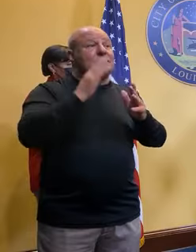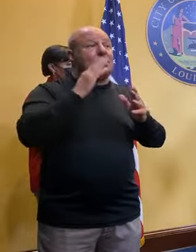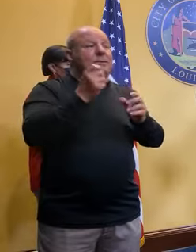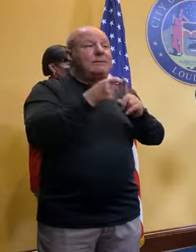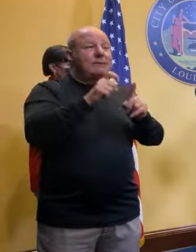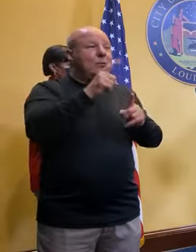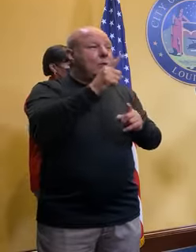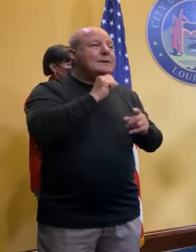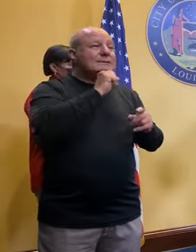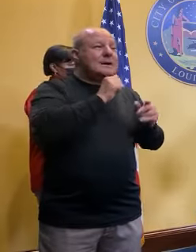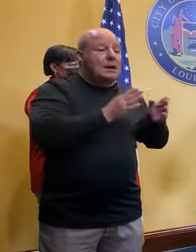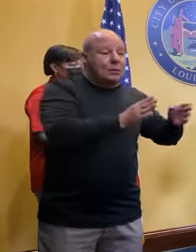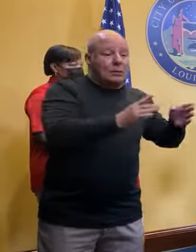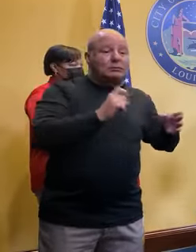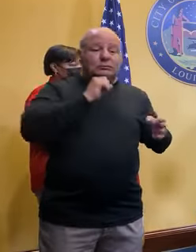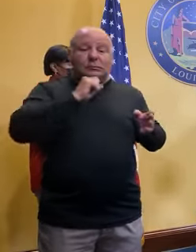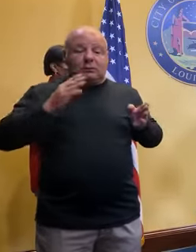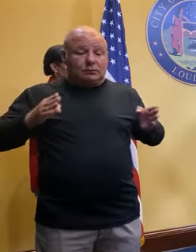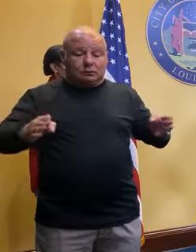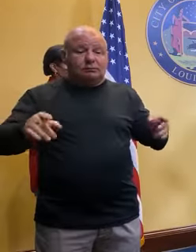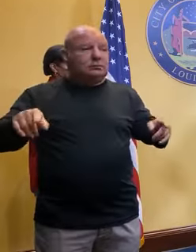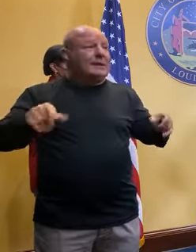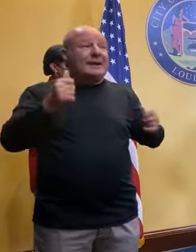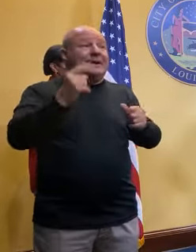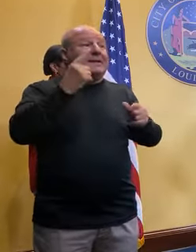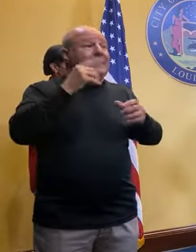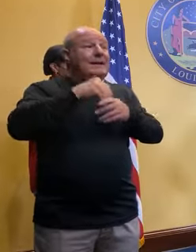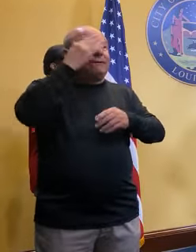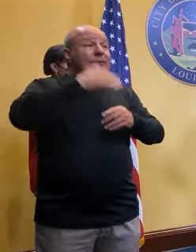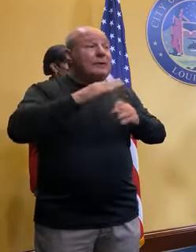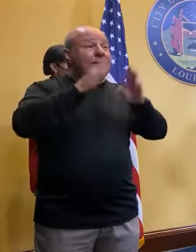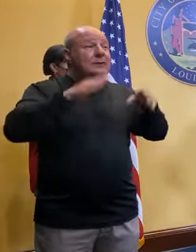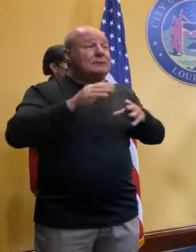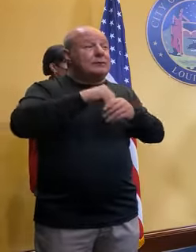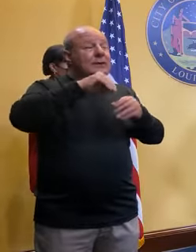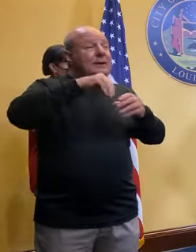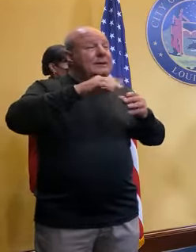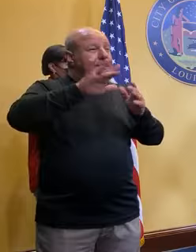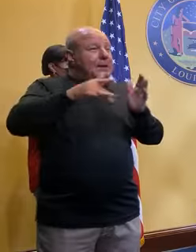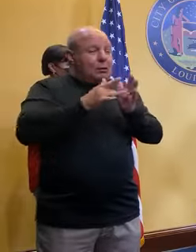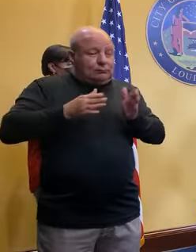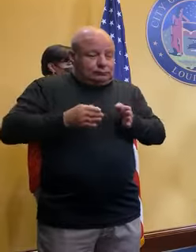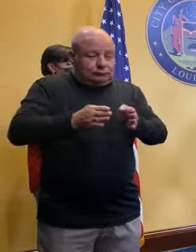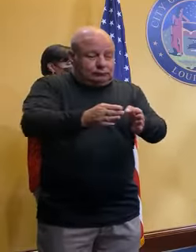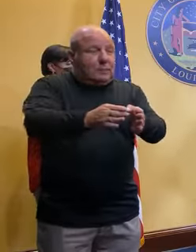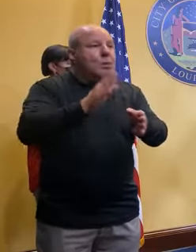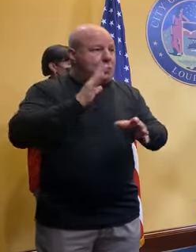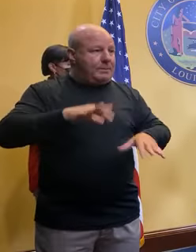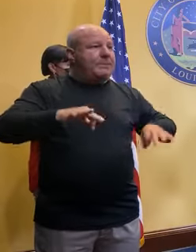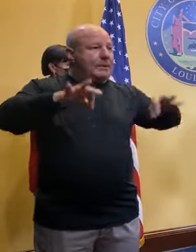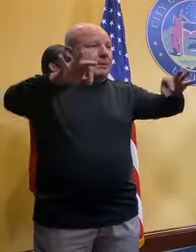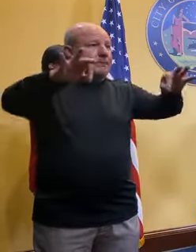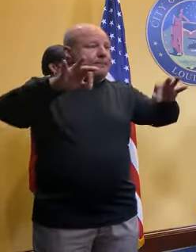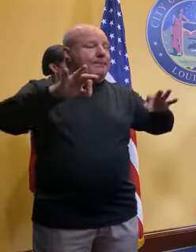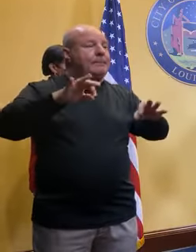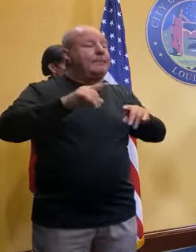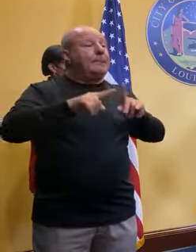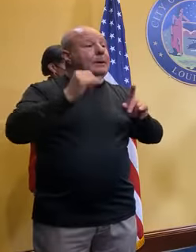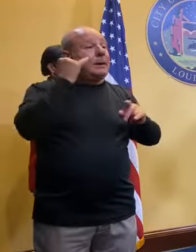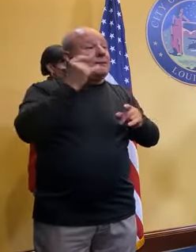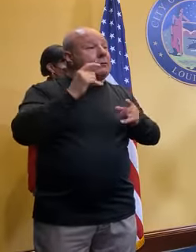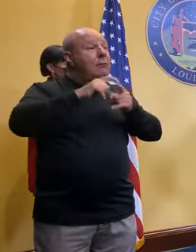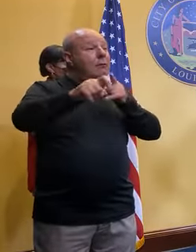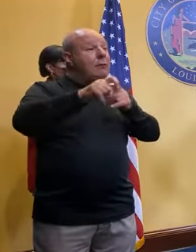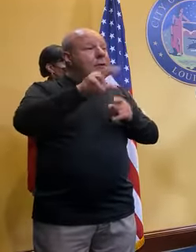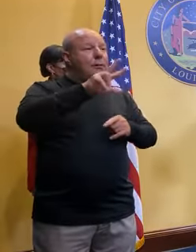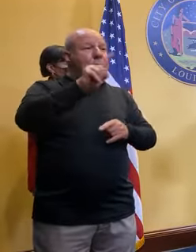to sidewalk. So everything you see in front of a house or anything you see in a neutral ground will get picked up. But if you're calling inbound